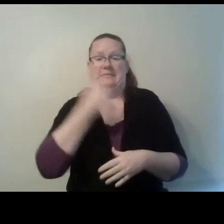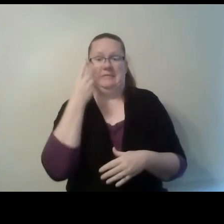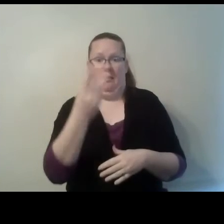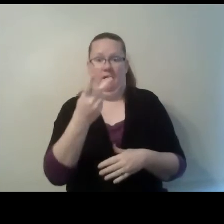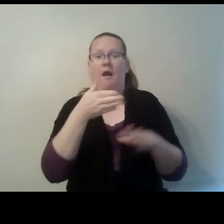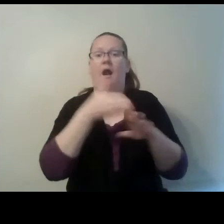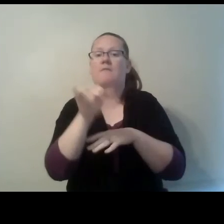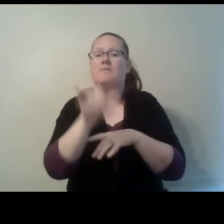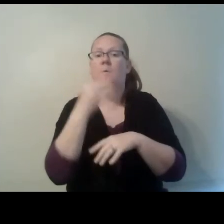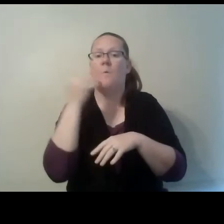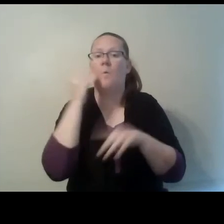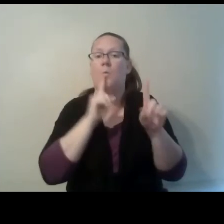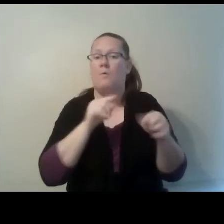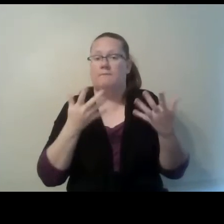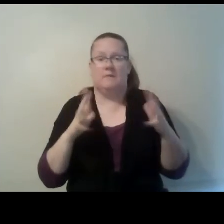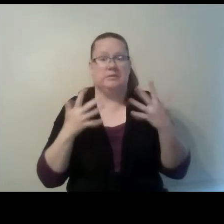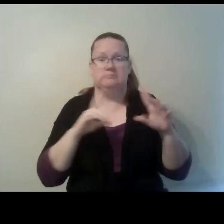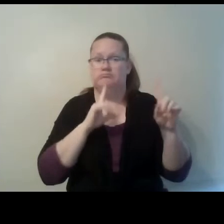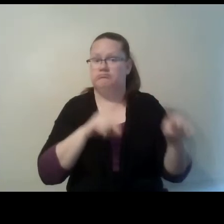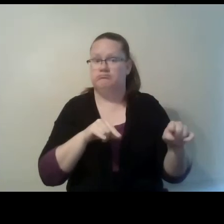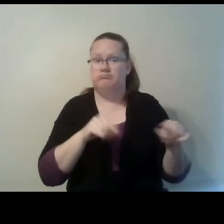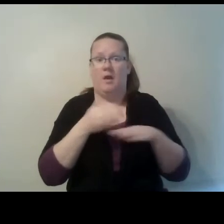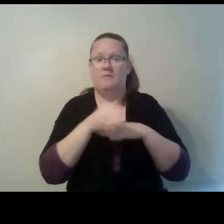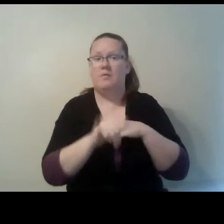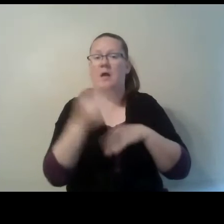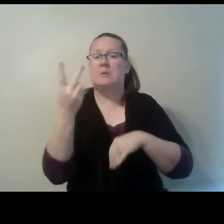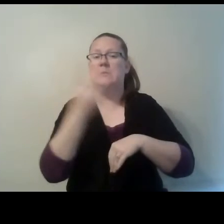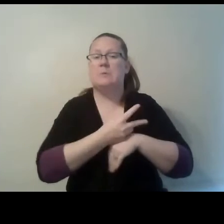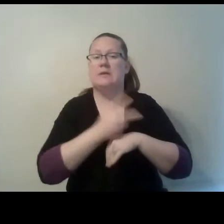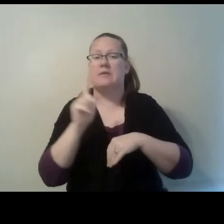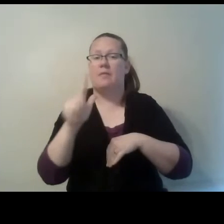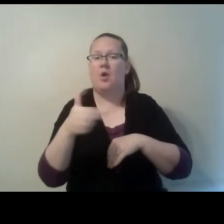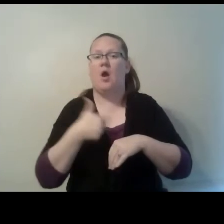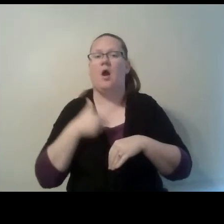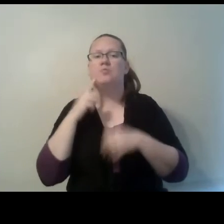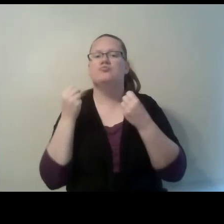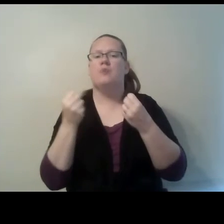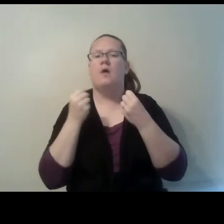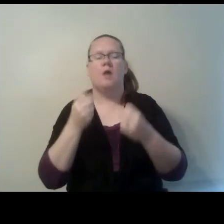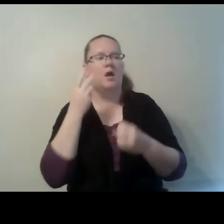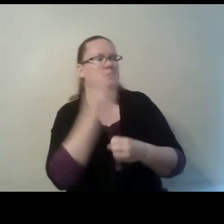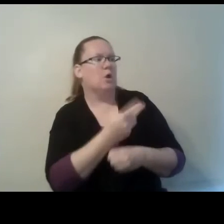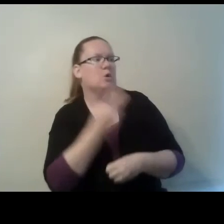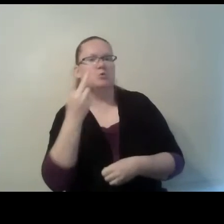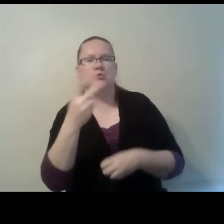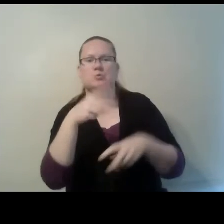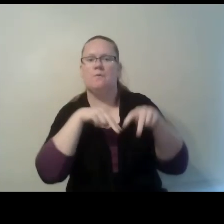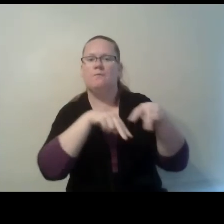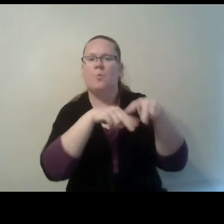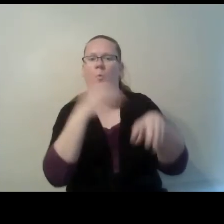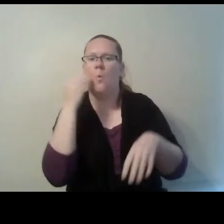order was given. And within 2 days, I drove past 2 funeral homes that had large